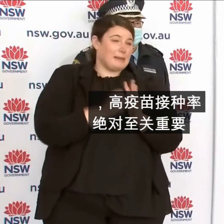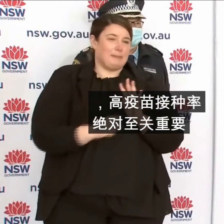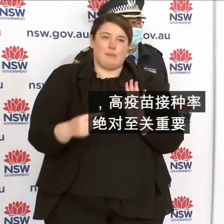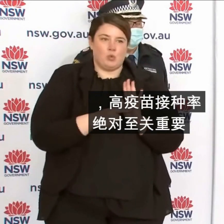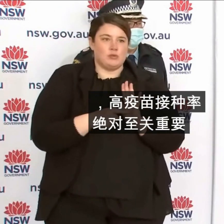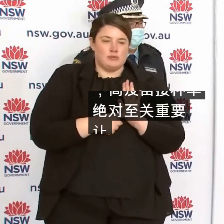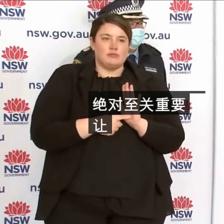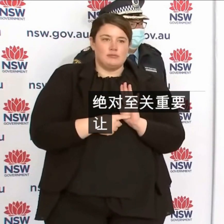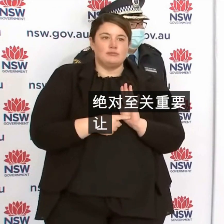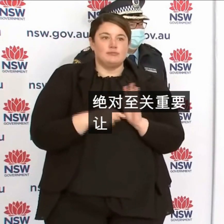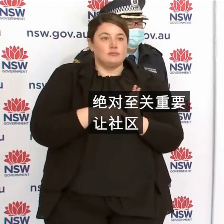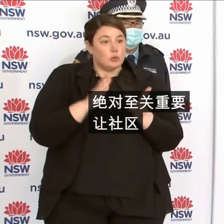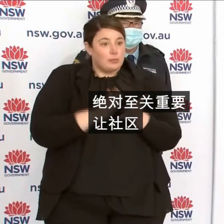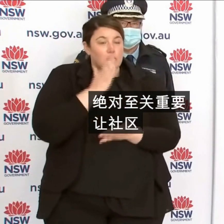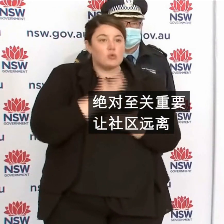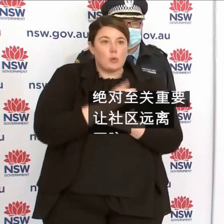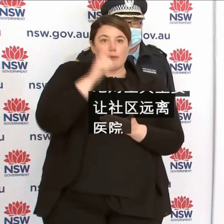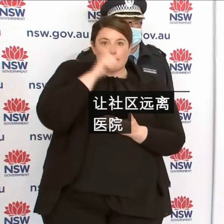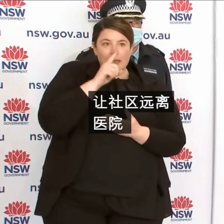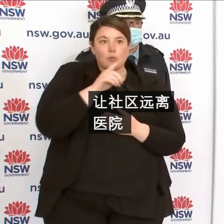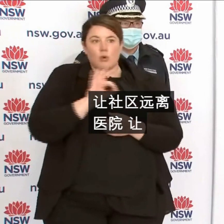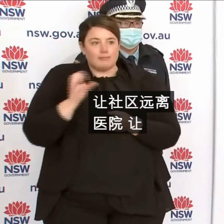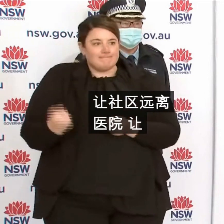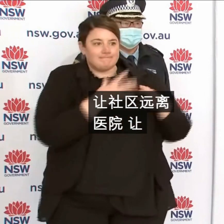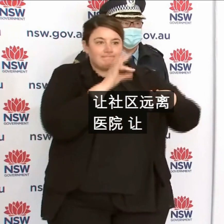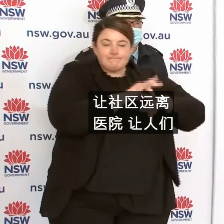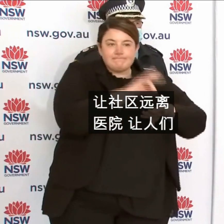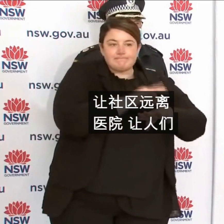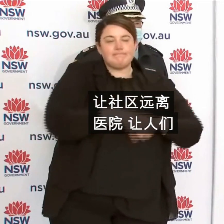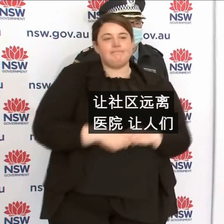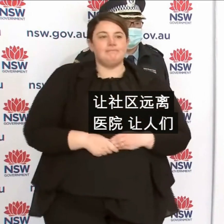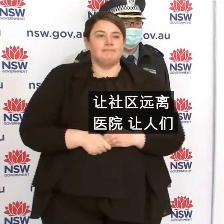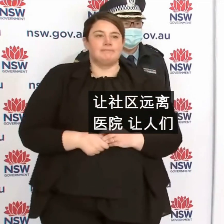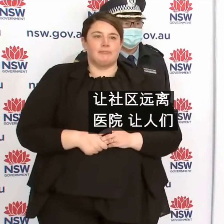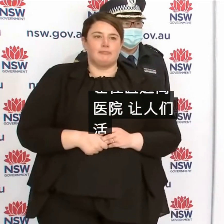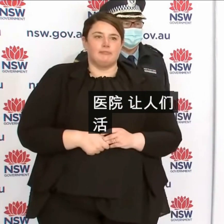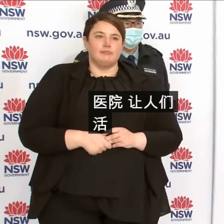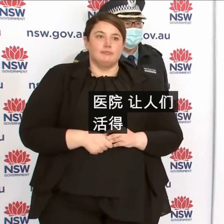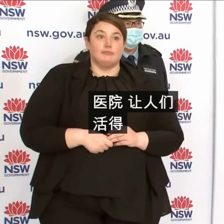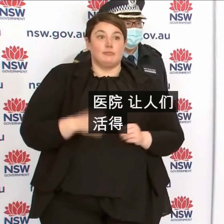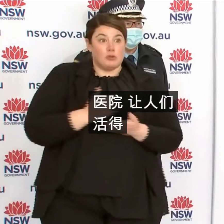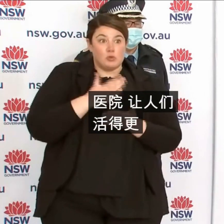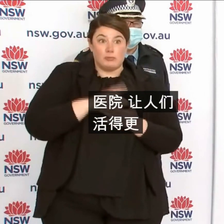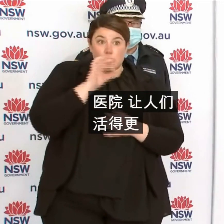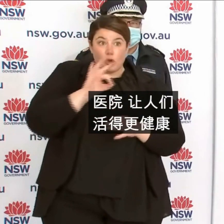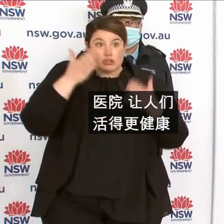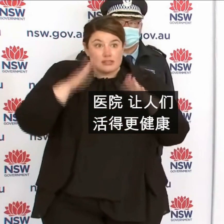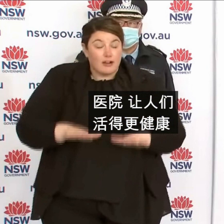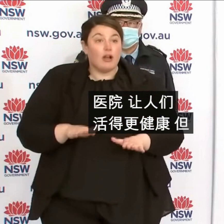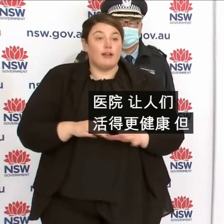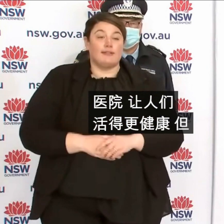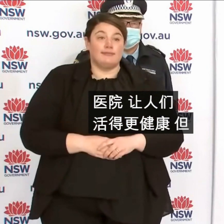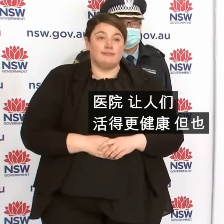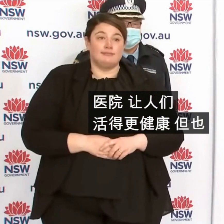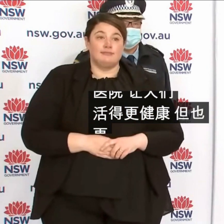absolutely critical to having communities stay out of hospital, to having people stay alive and well,